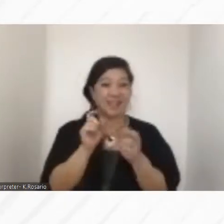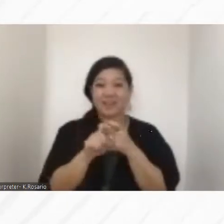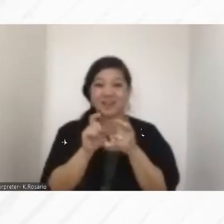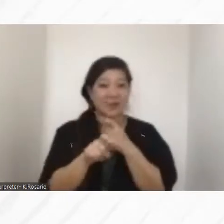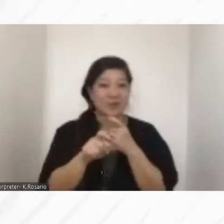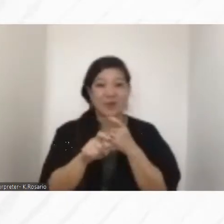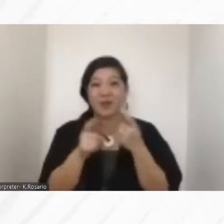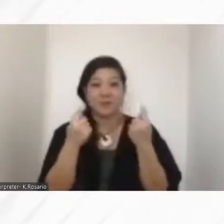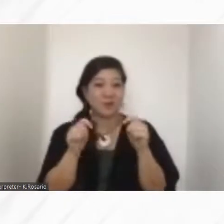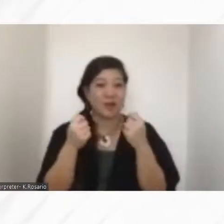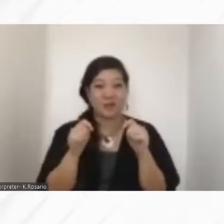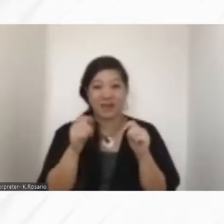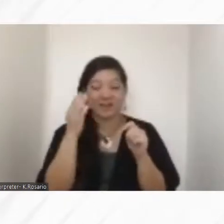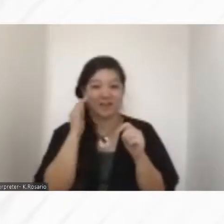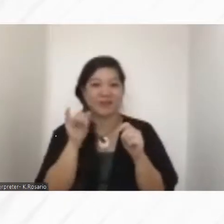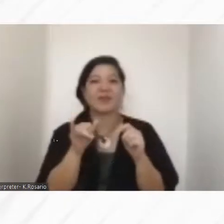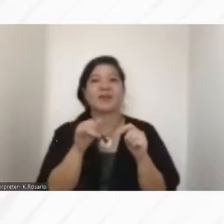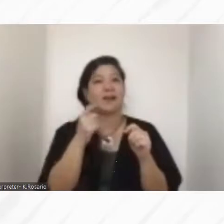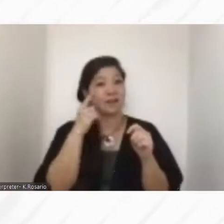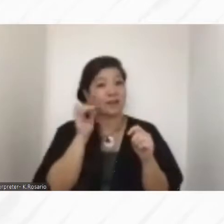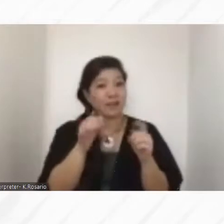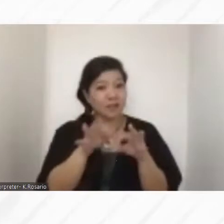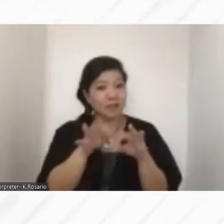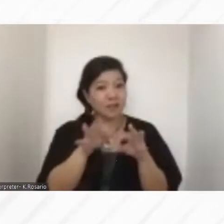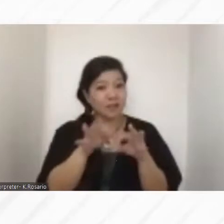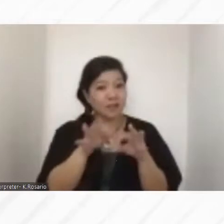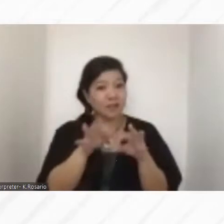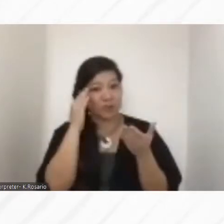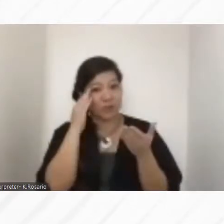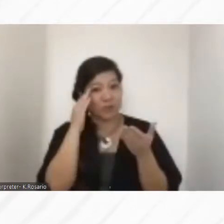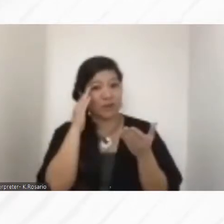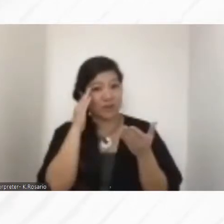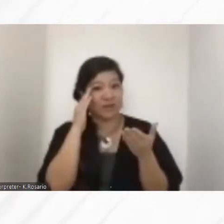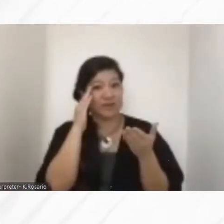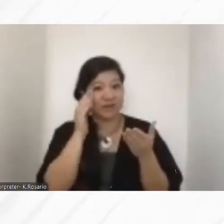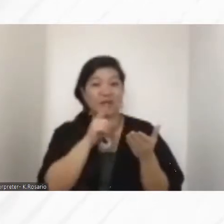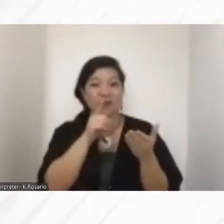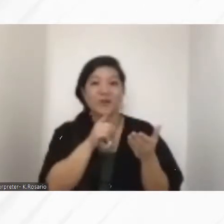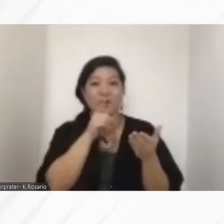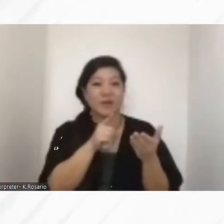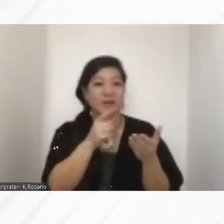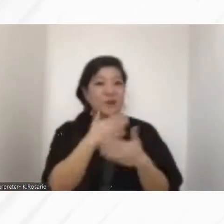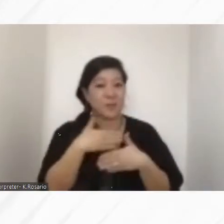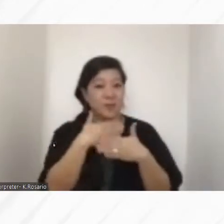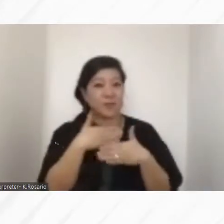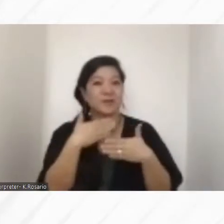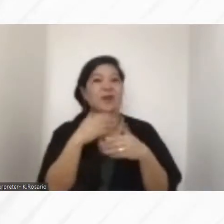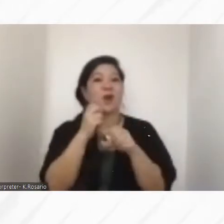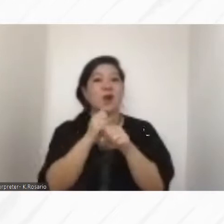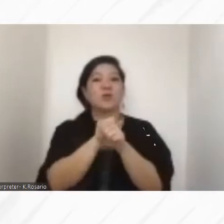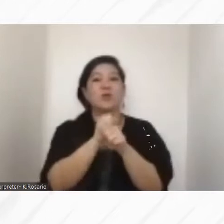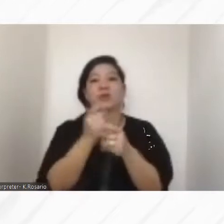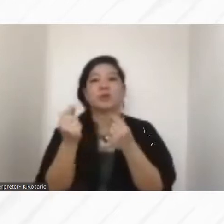trying. And I think that's important. I want you all to know how much I really appreciate the hard work you're